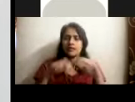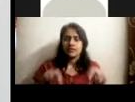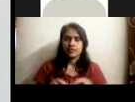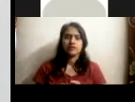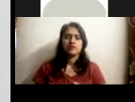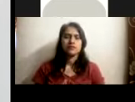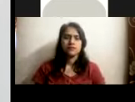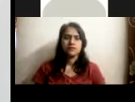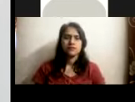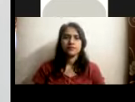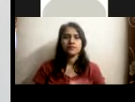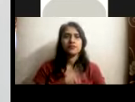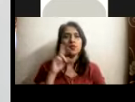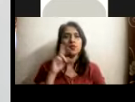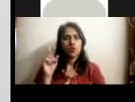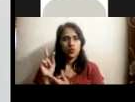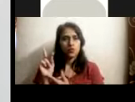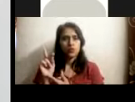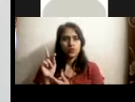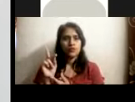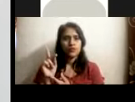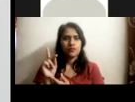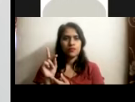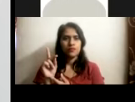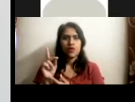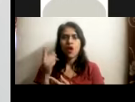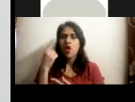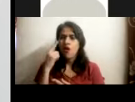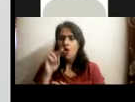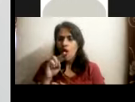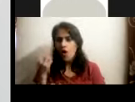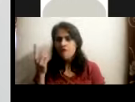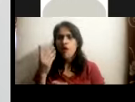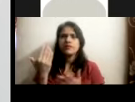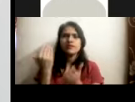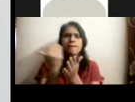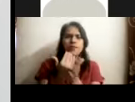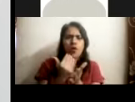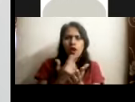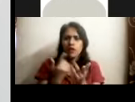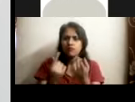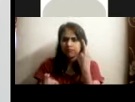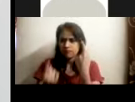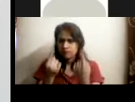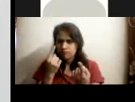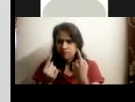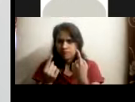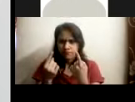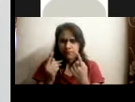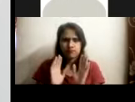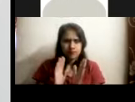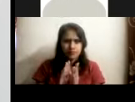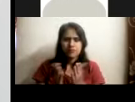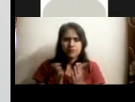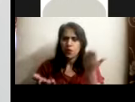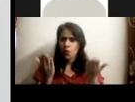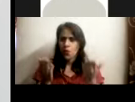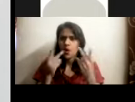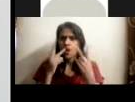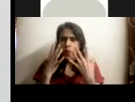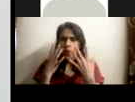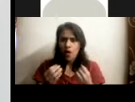On the other hand, if you're using those findings to evaluate a certain program or to, find a